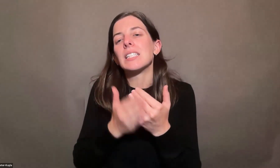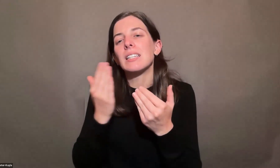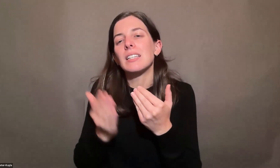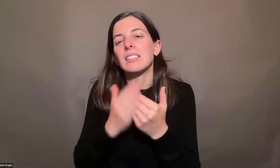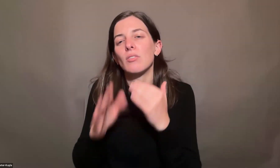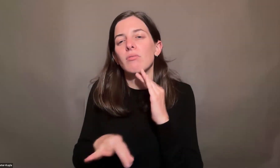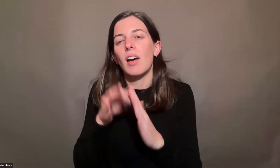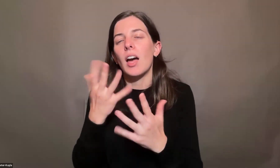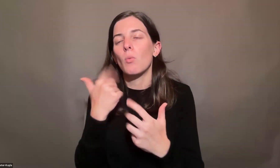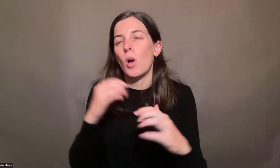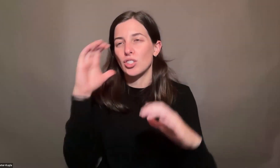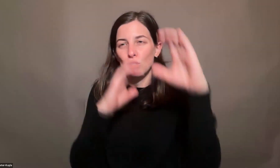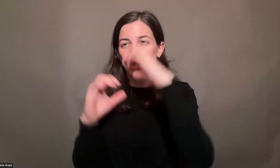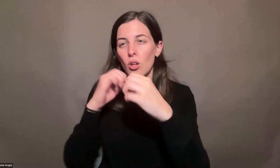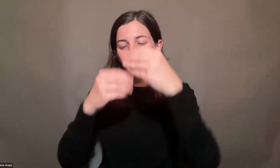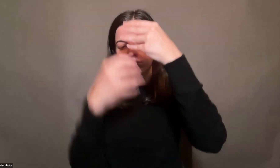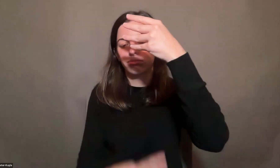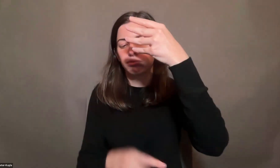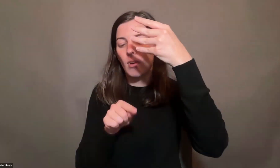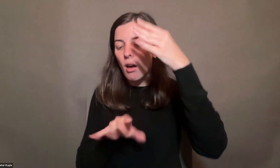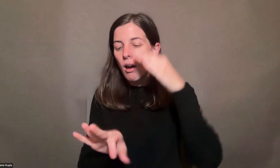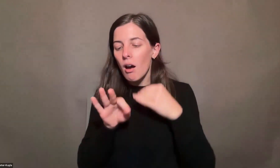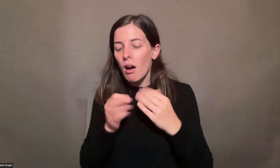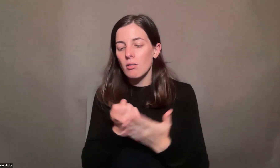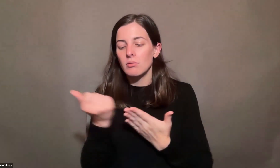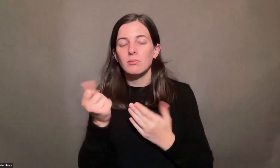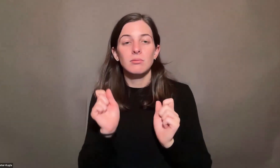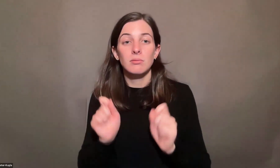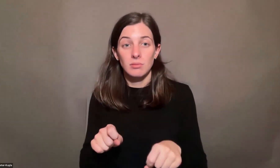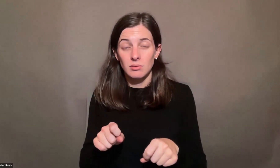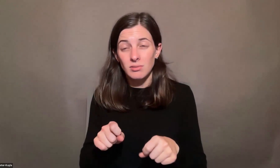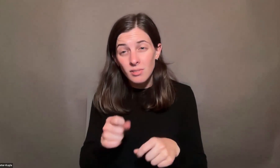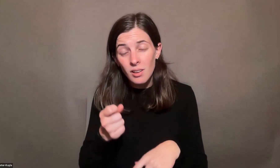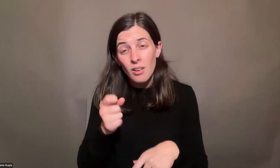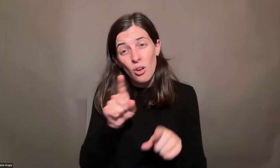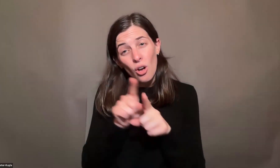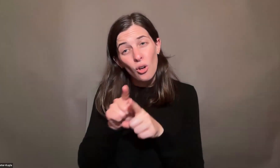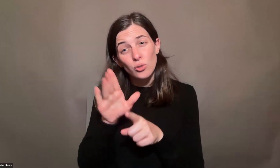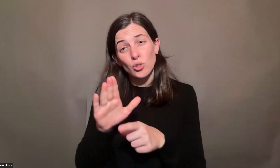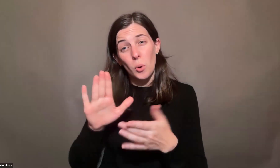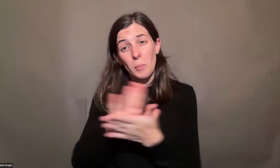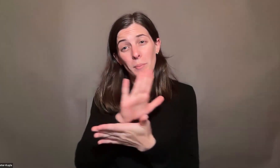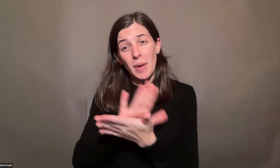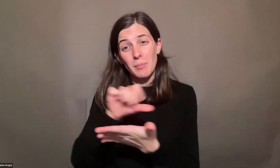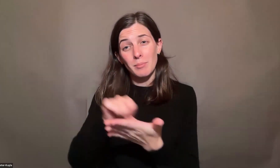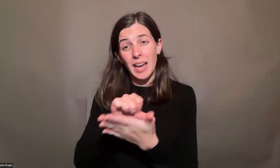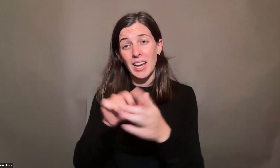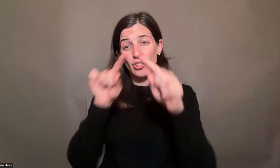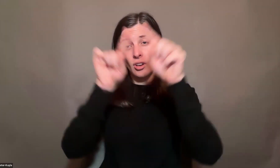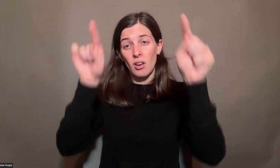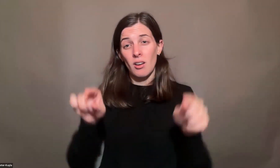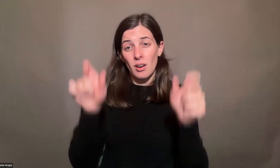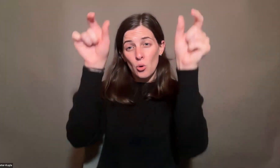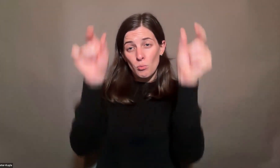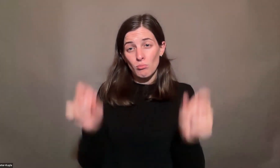want. Also be mindful of the size of your margins. Again, changing margin sizes can cause problems. So if you don't